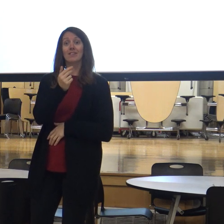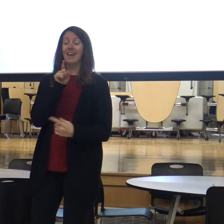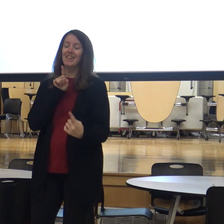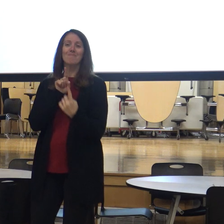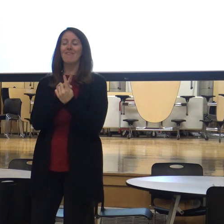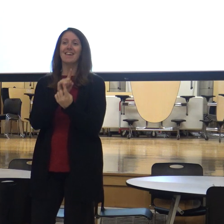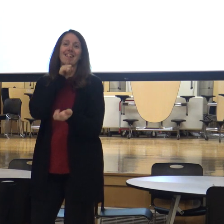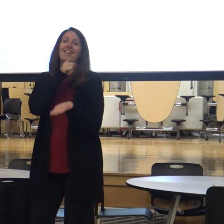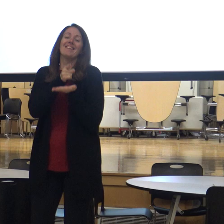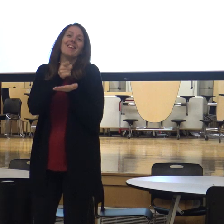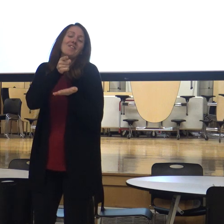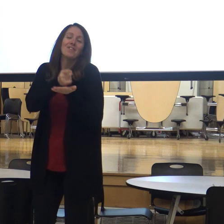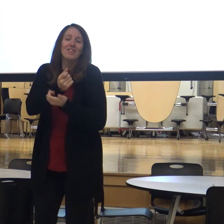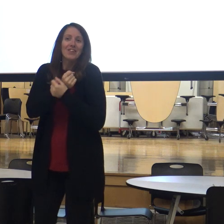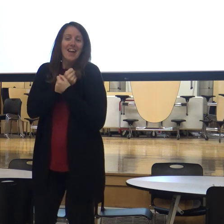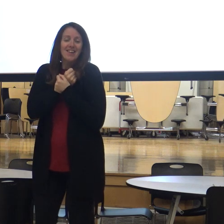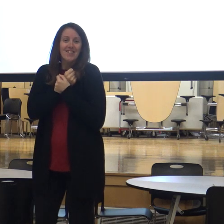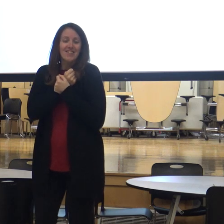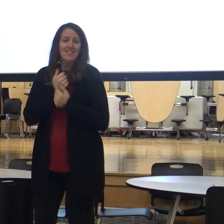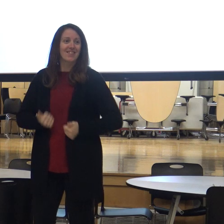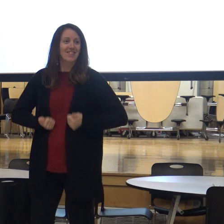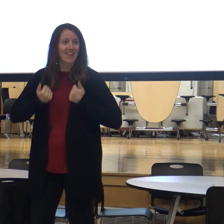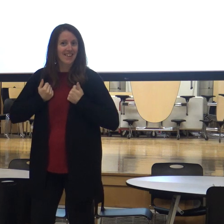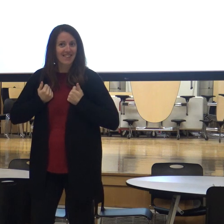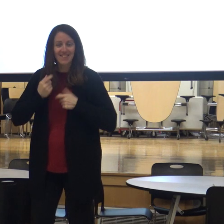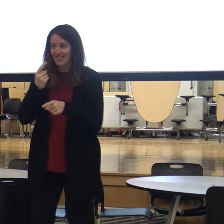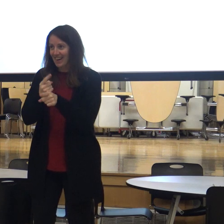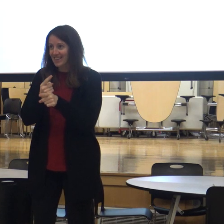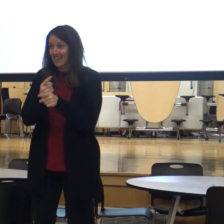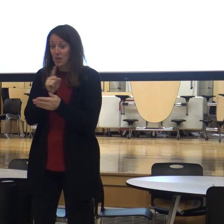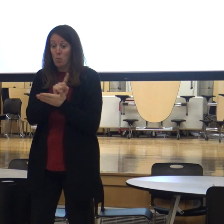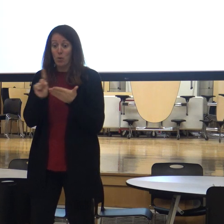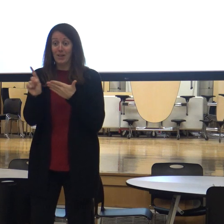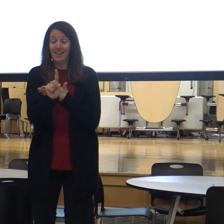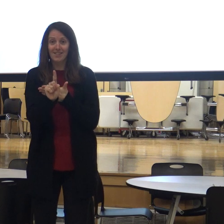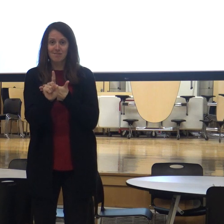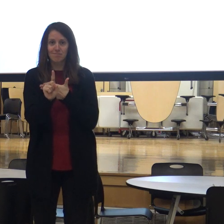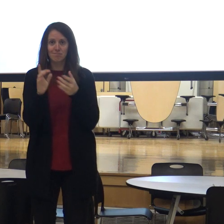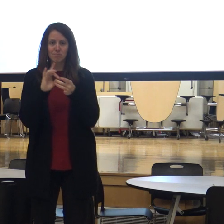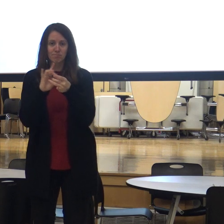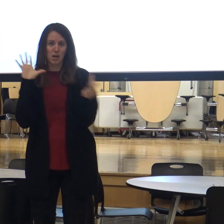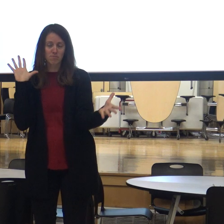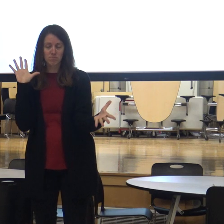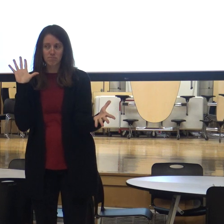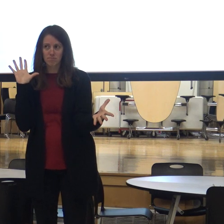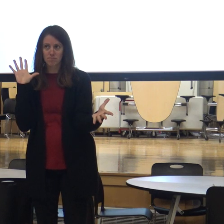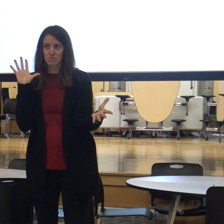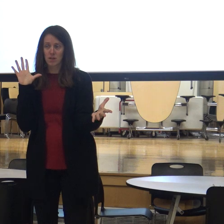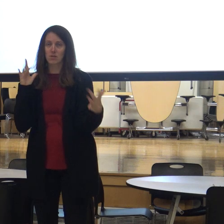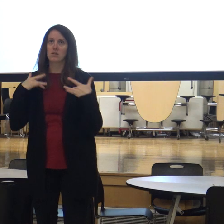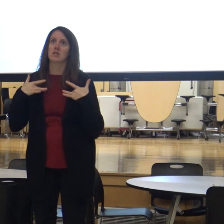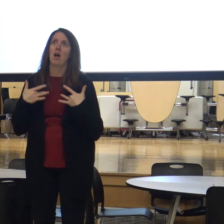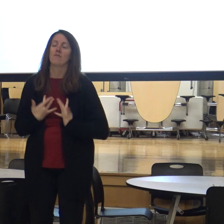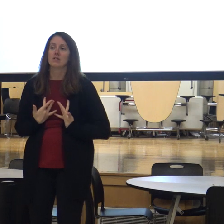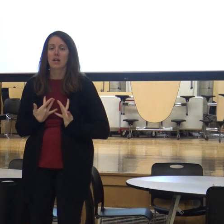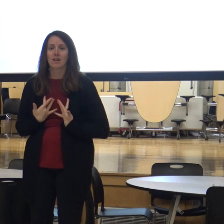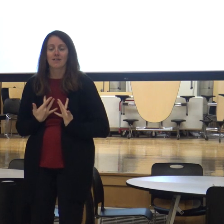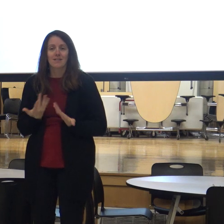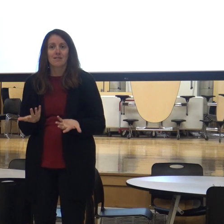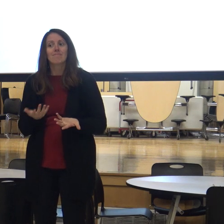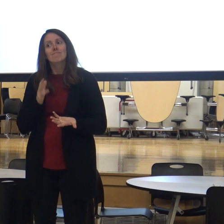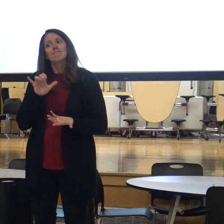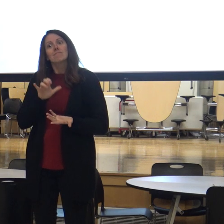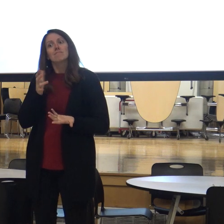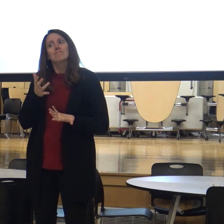life. Right? And the next week, one week after they started dating, they break up. And they're devastated. That's not